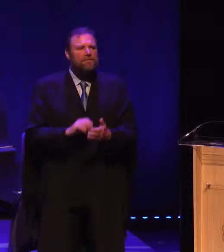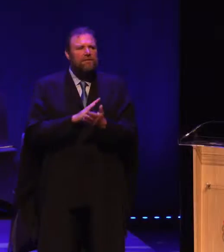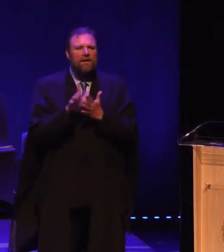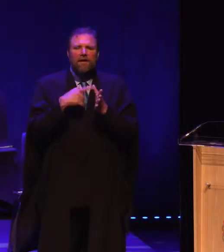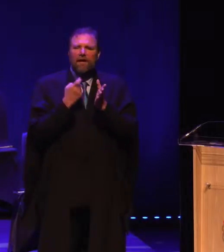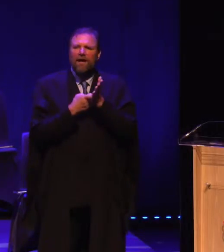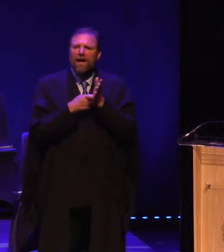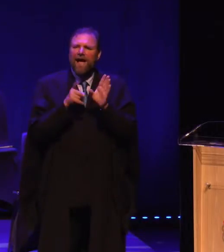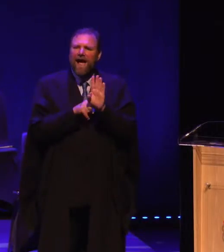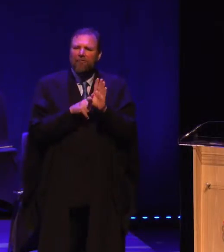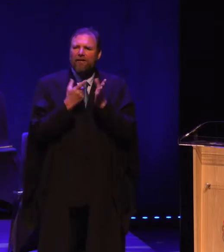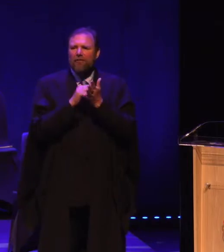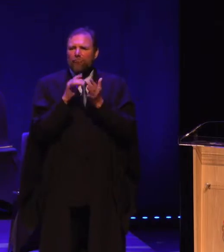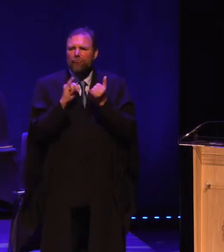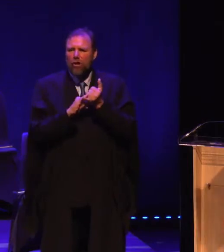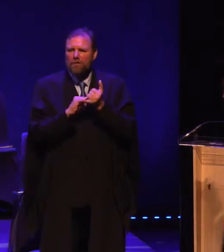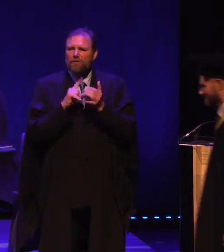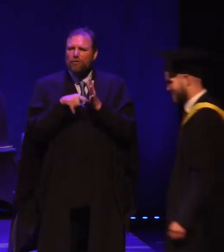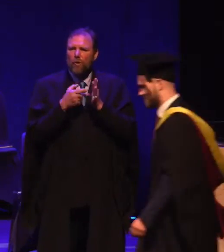Harry Ross Jones.